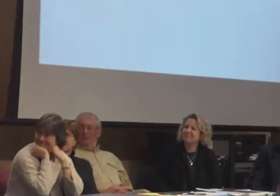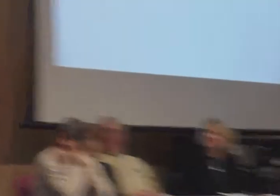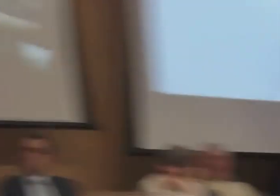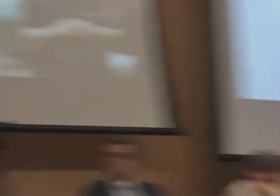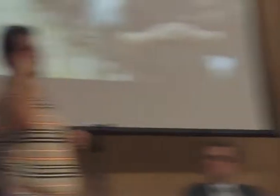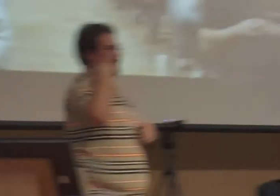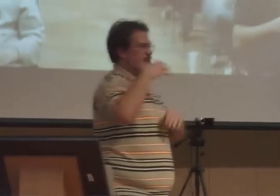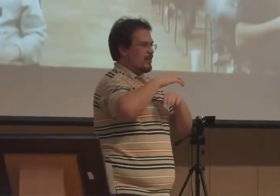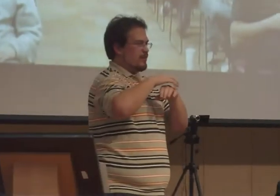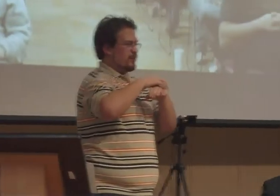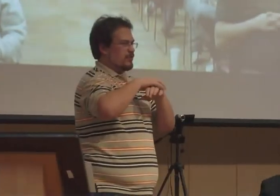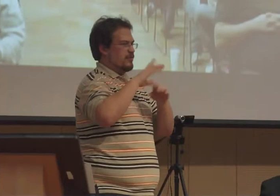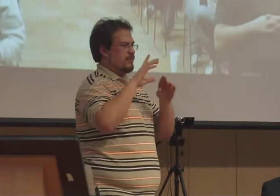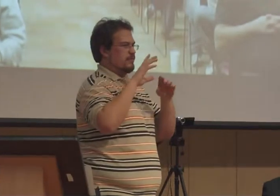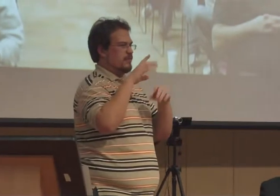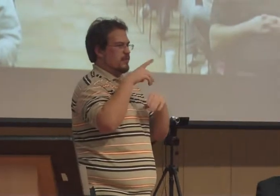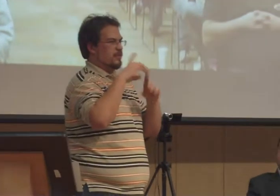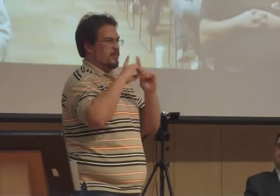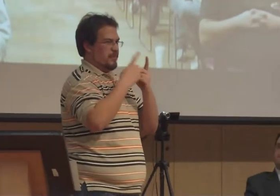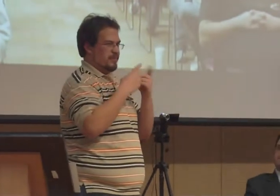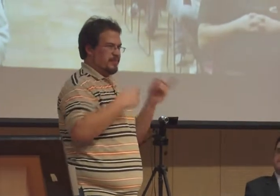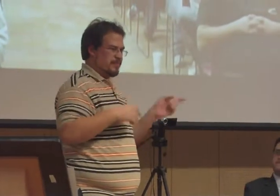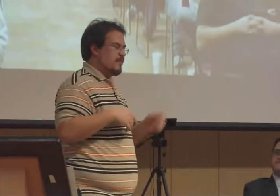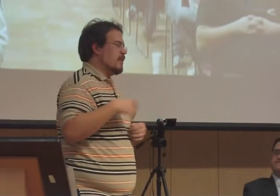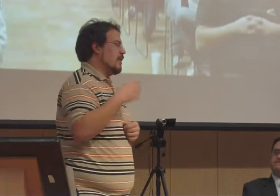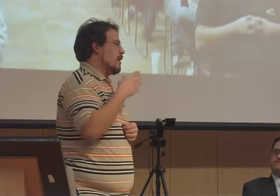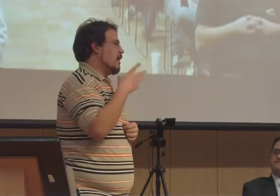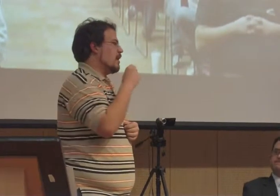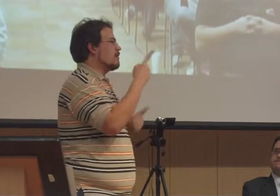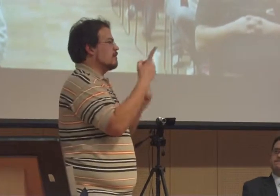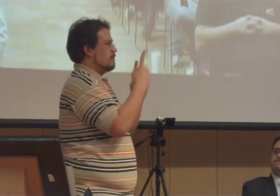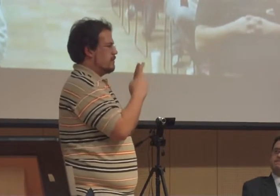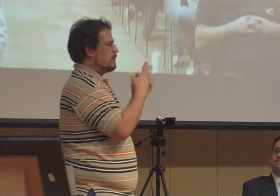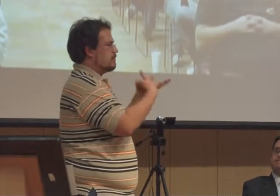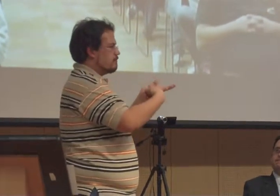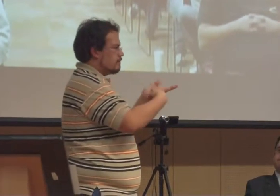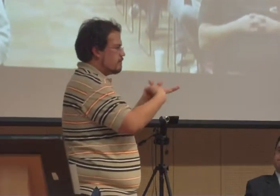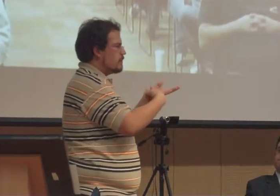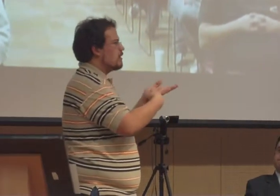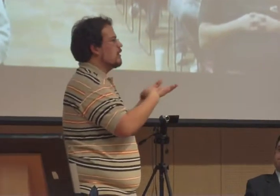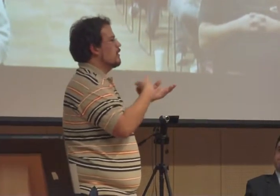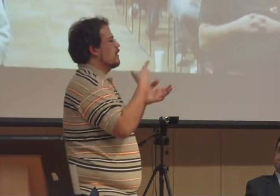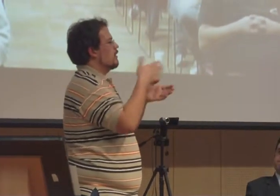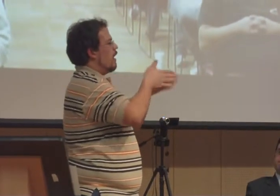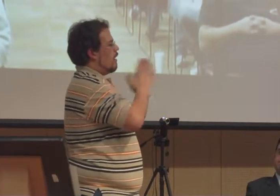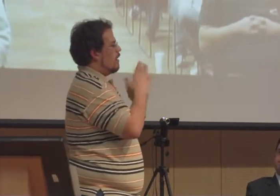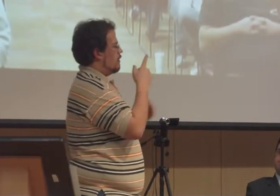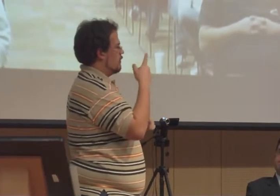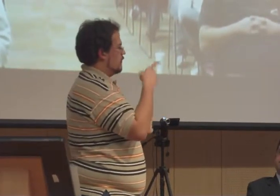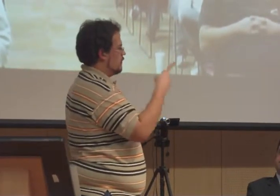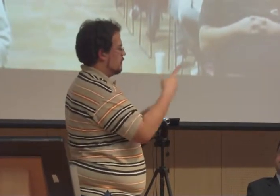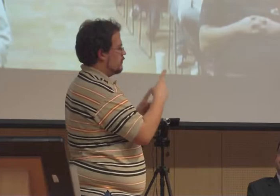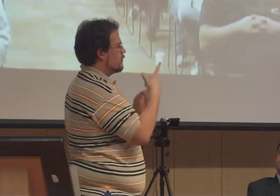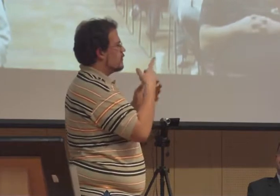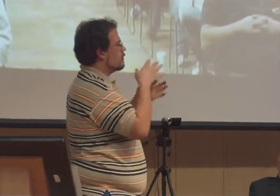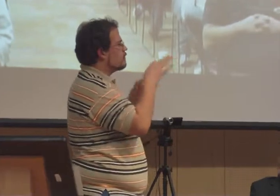with Dr. Katie Schmitz, who is the chairperson of the English department.